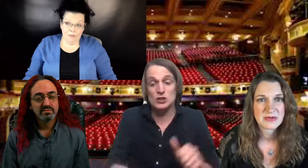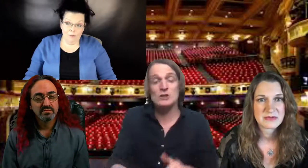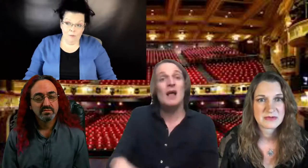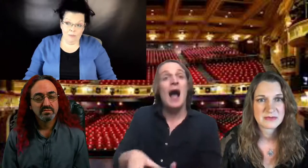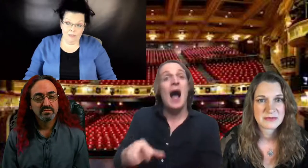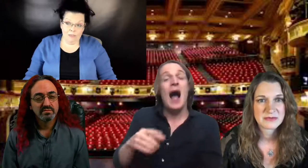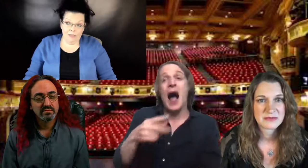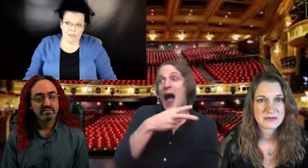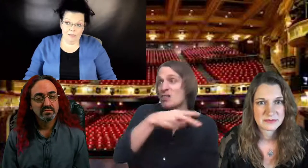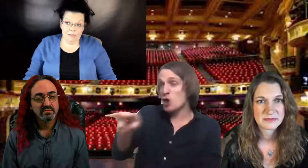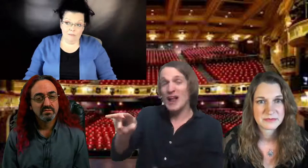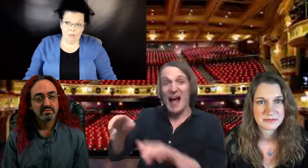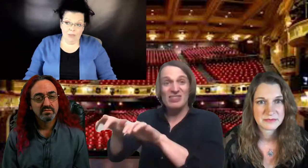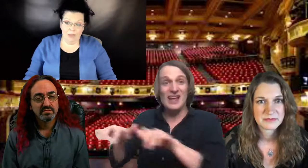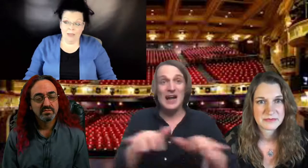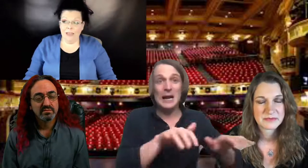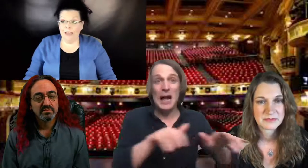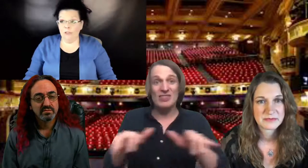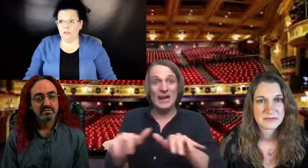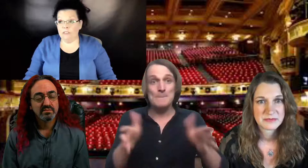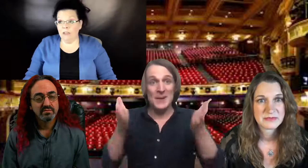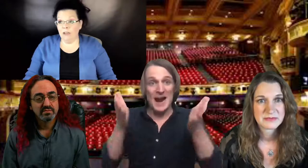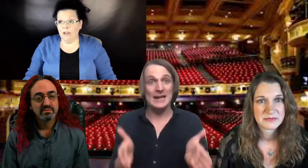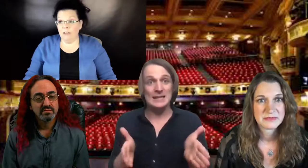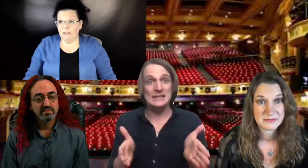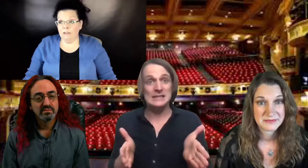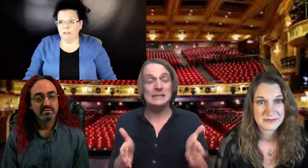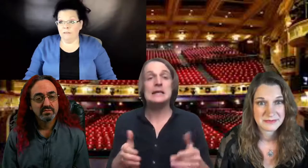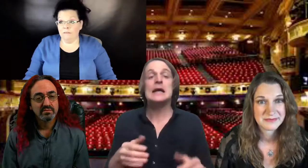In Moment. And I went ahead and looked